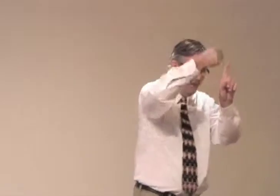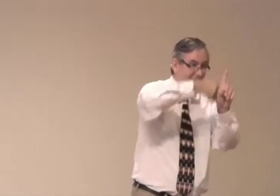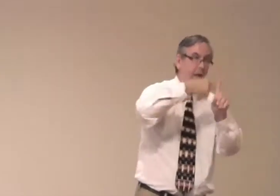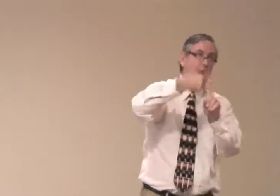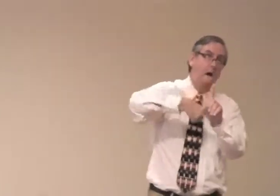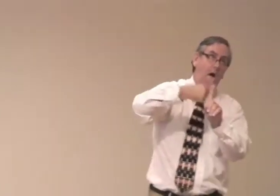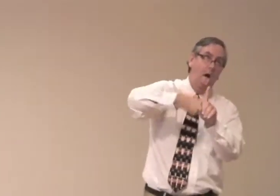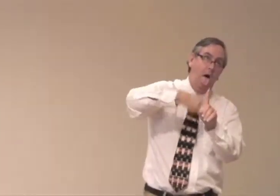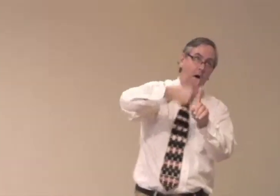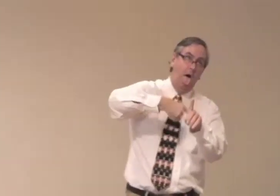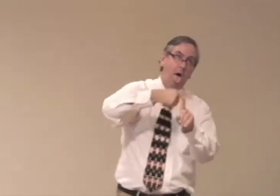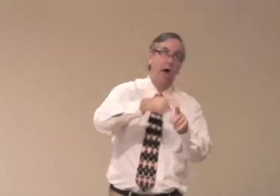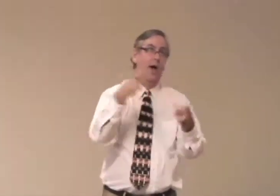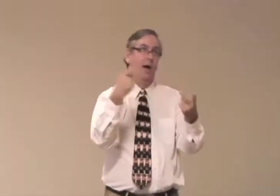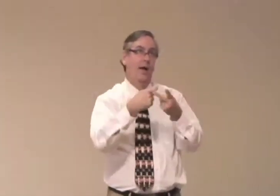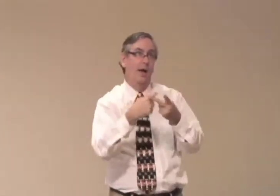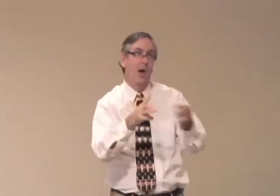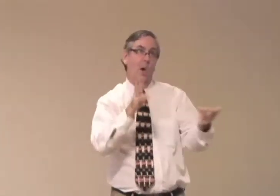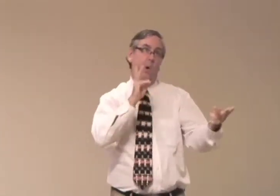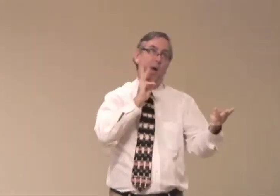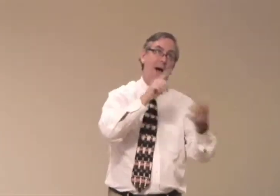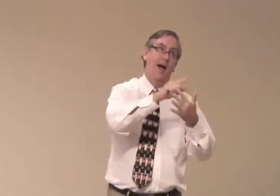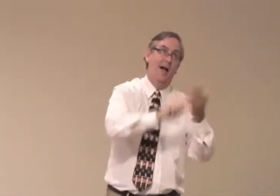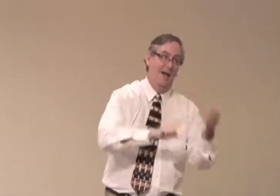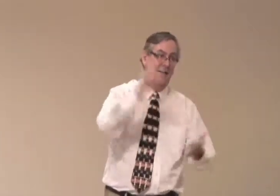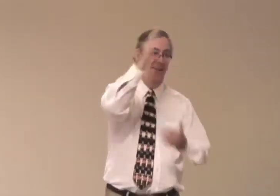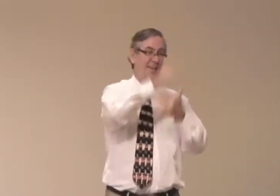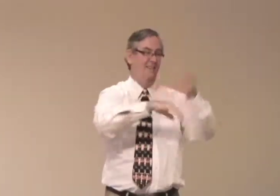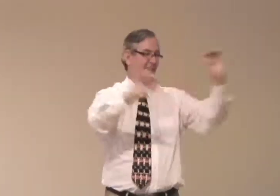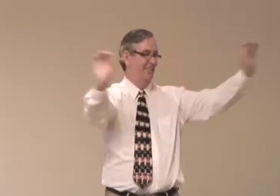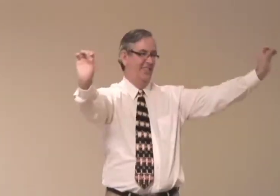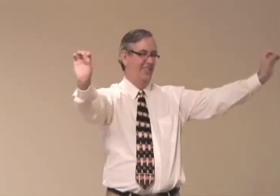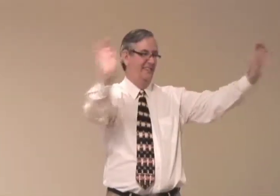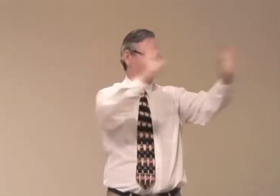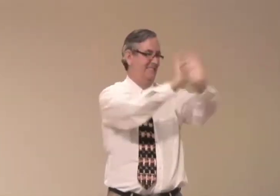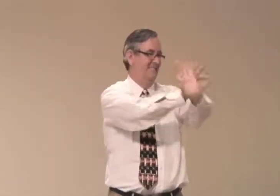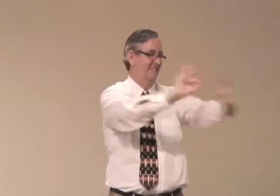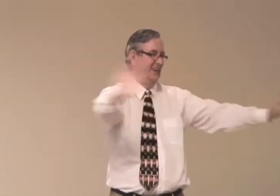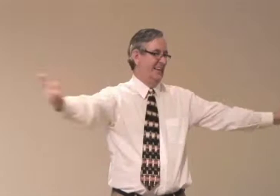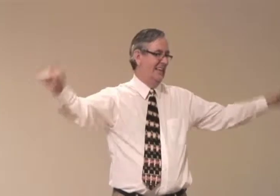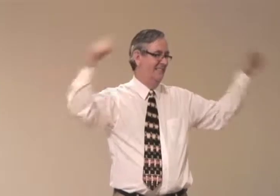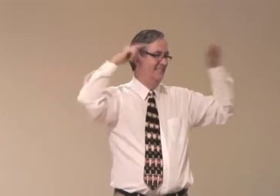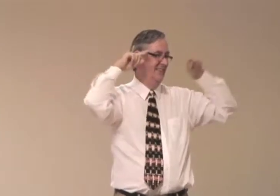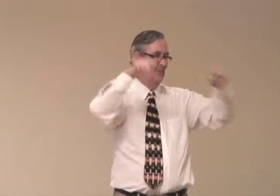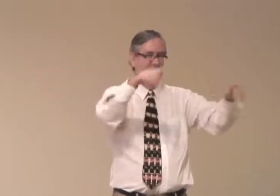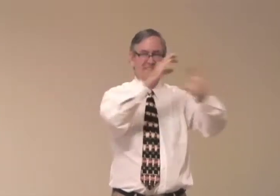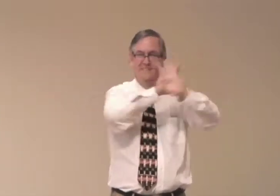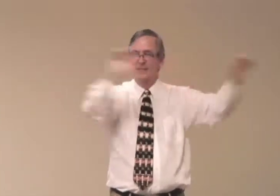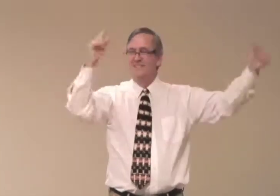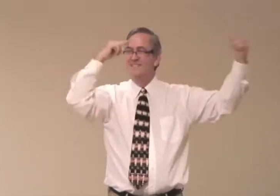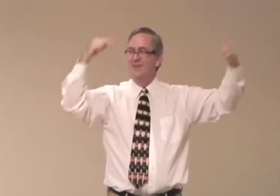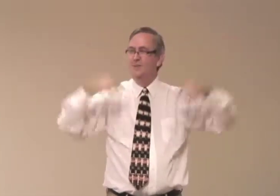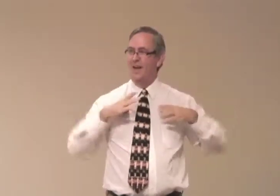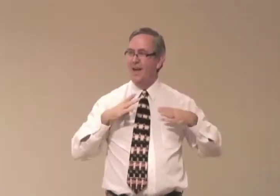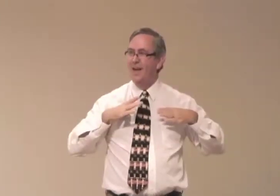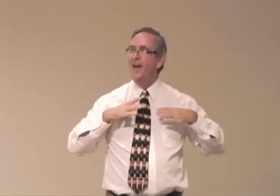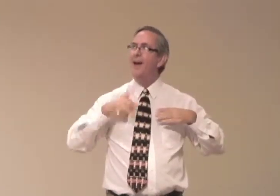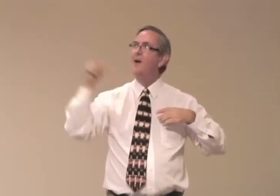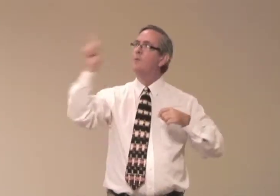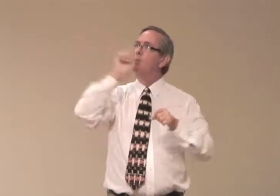There's no mortgage. Some of you are paying a mortgage and you're paying utilities. You're not going to have that in heaven. He has a place.